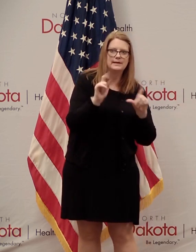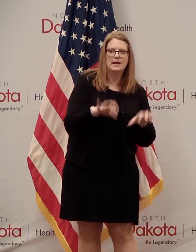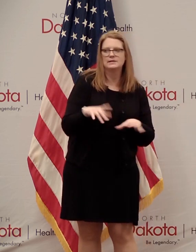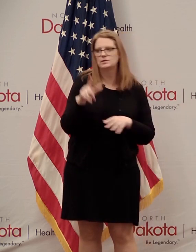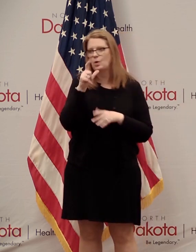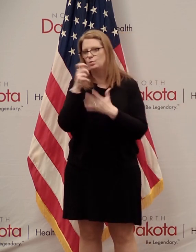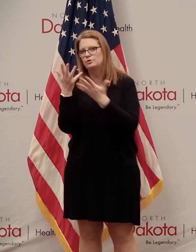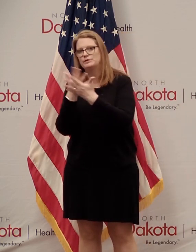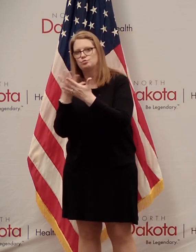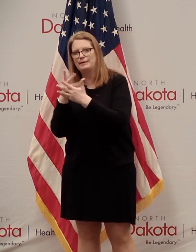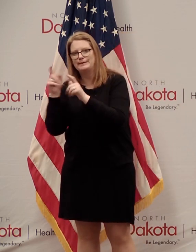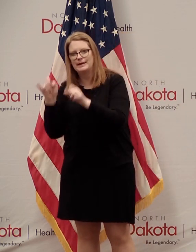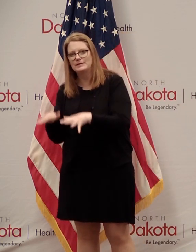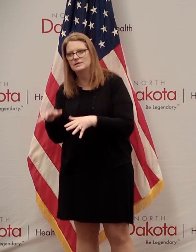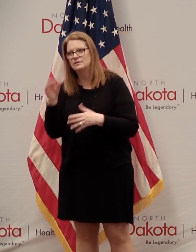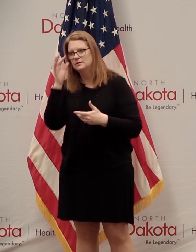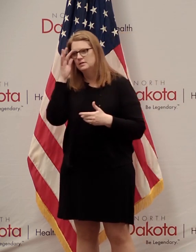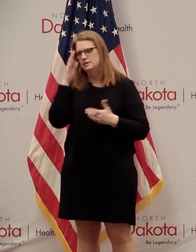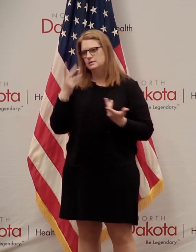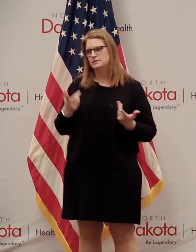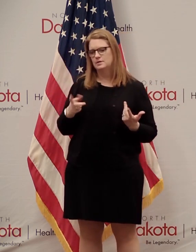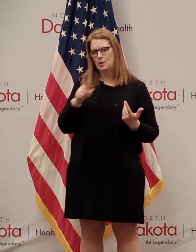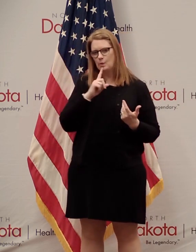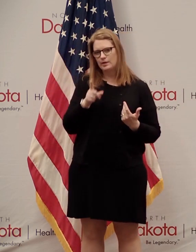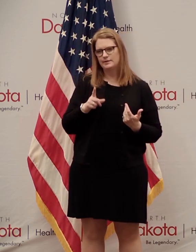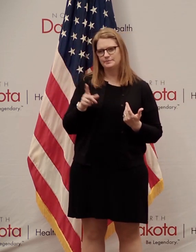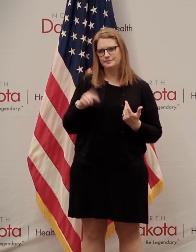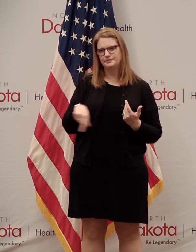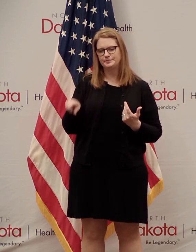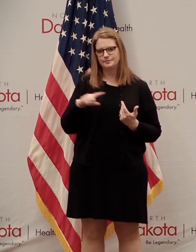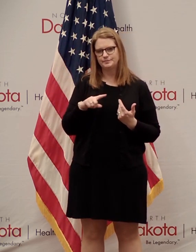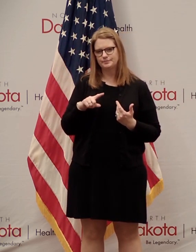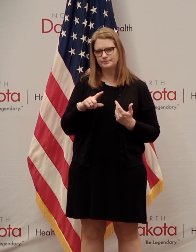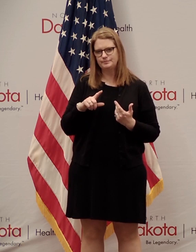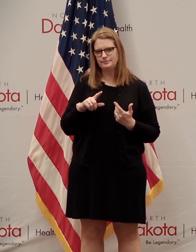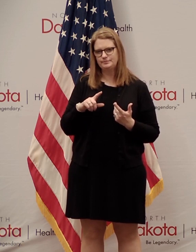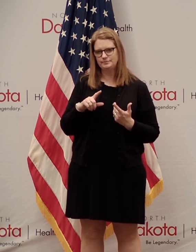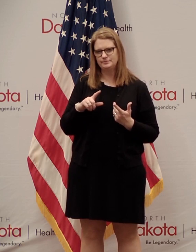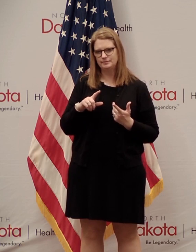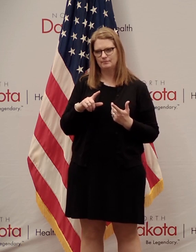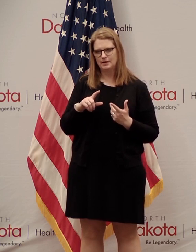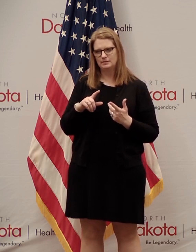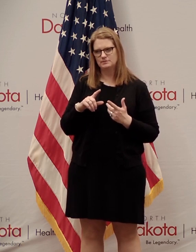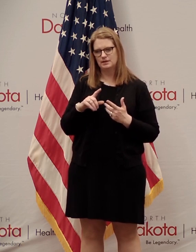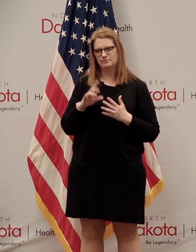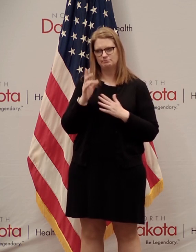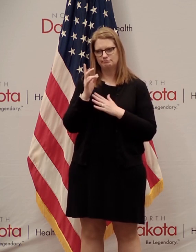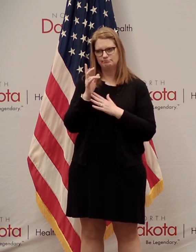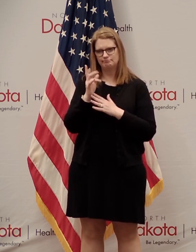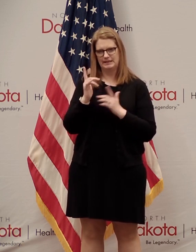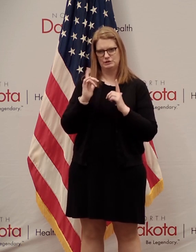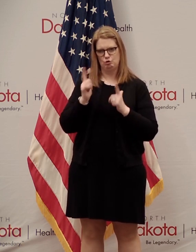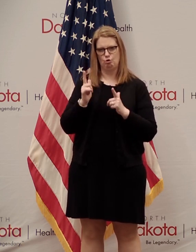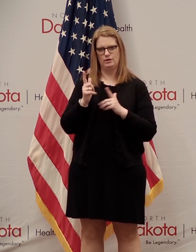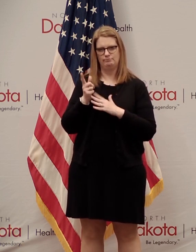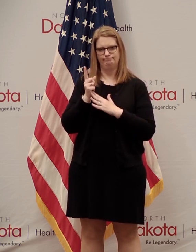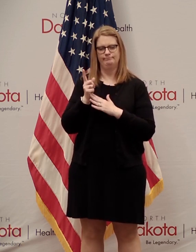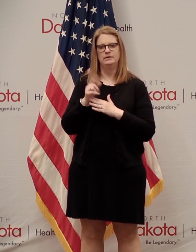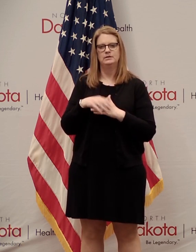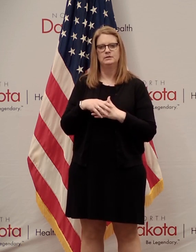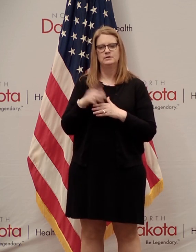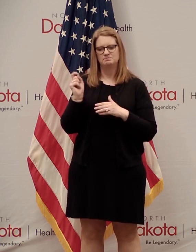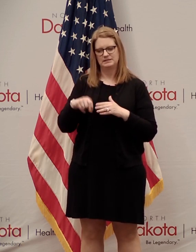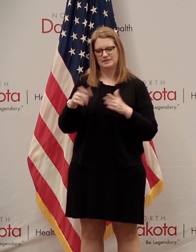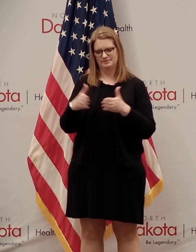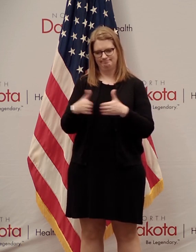get screened, and part of that. So, as part of the early part of this message today is that we've got to have a